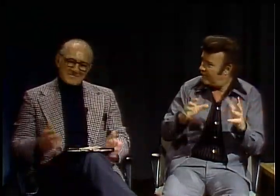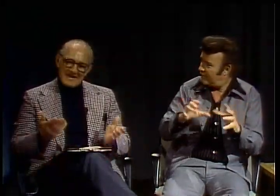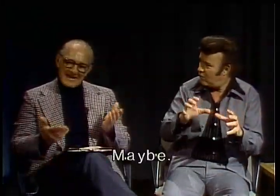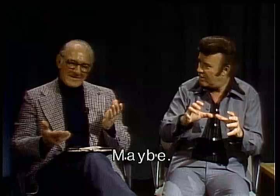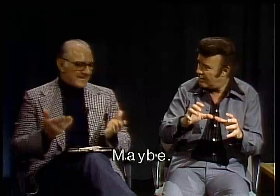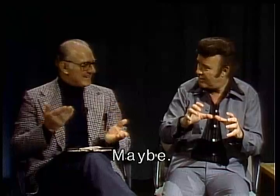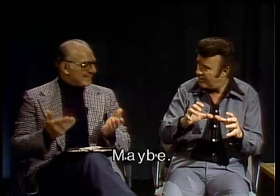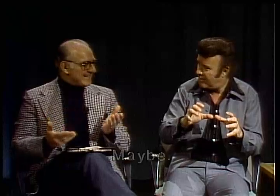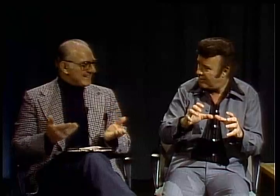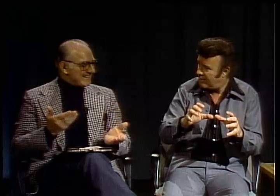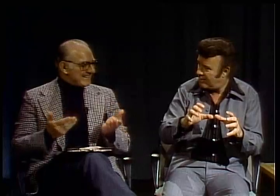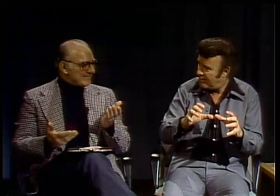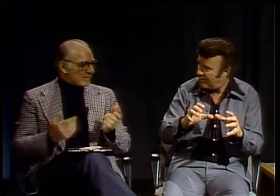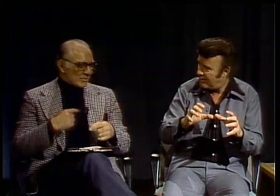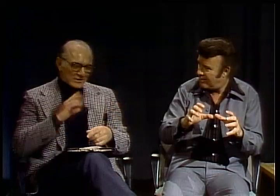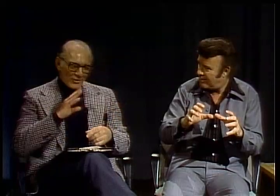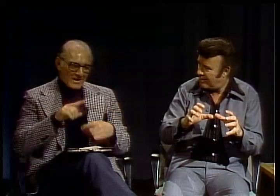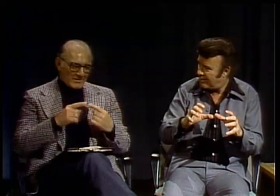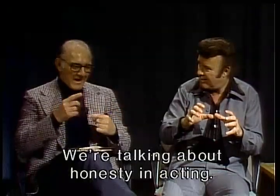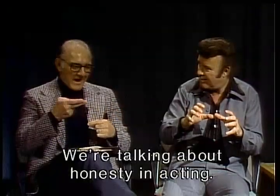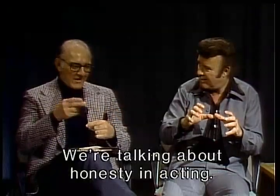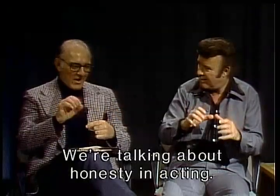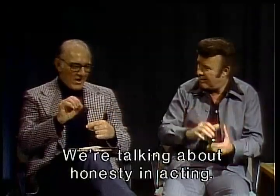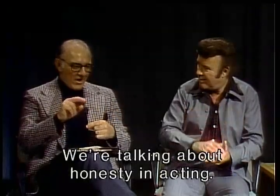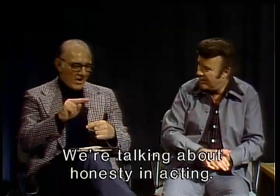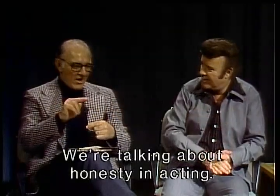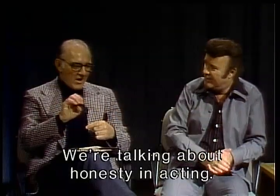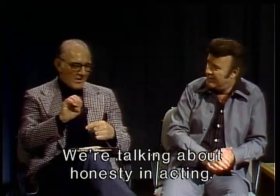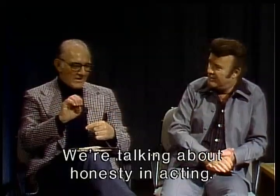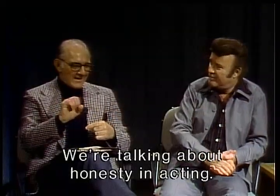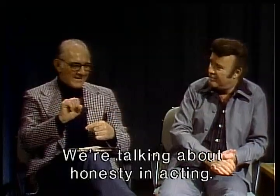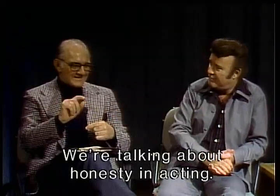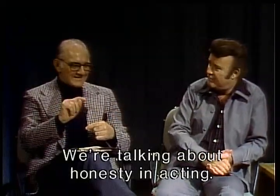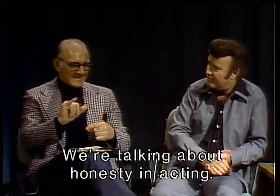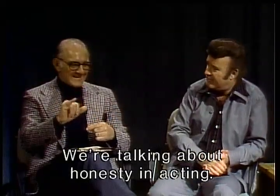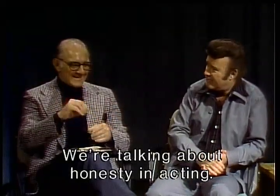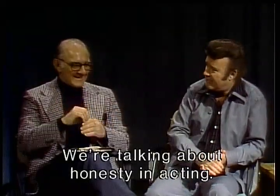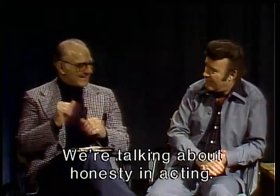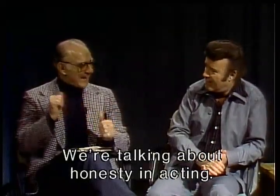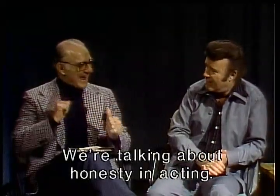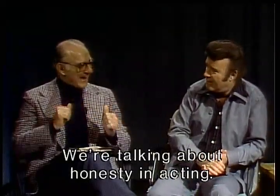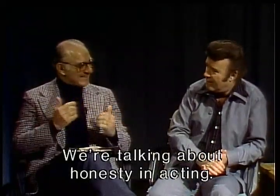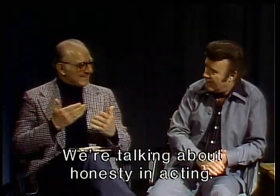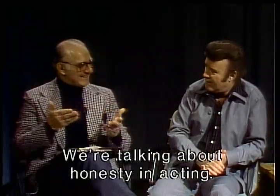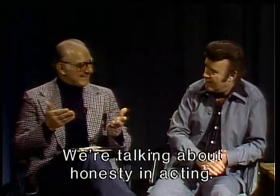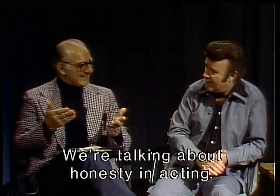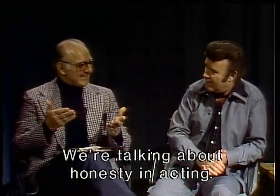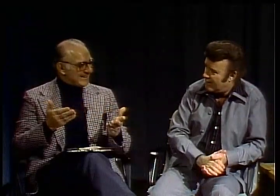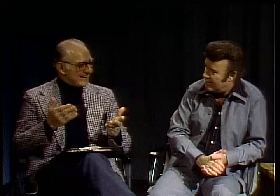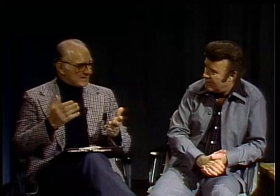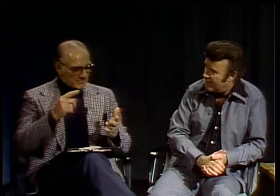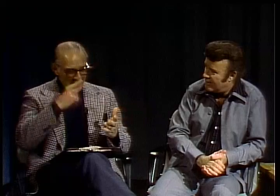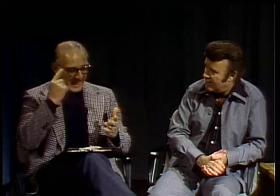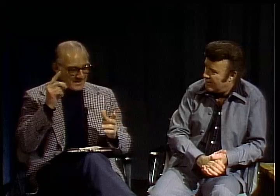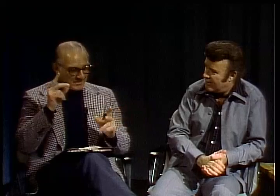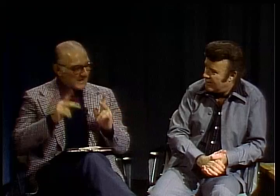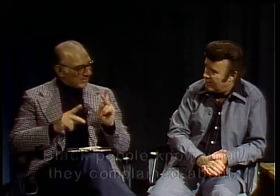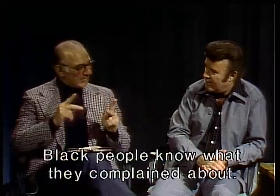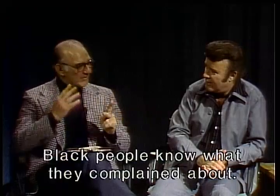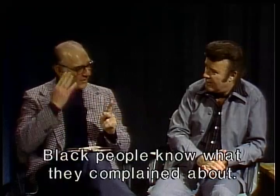Maybe. But we're talking about honesty in acting. Yeah. The black people know